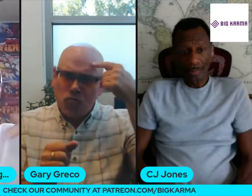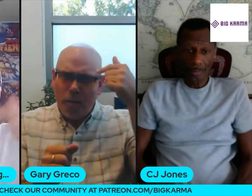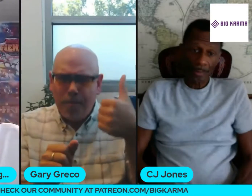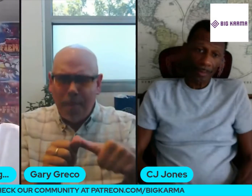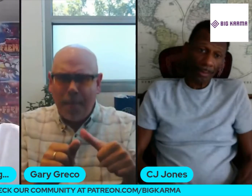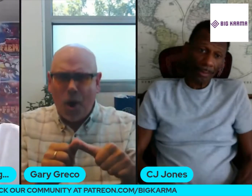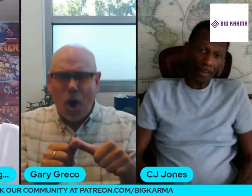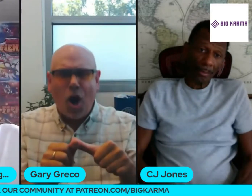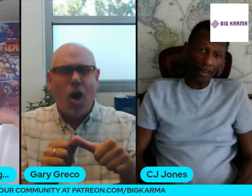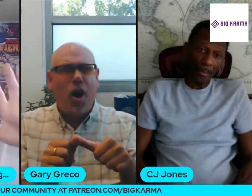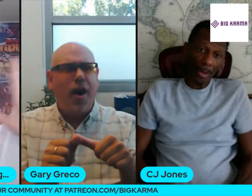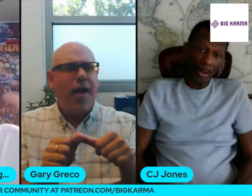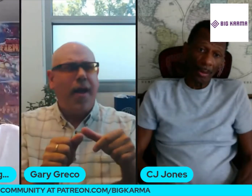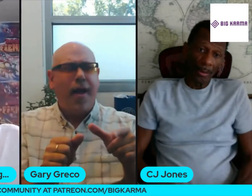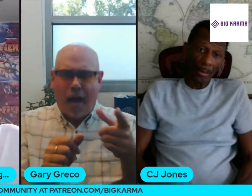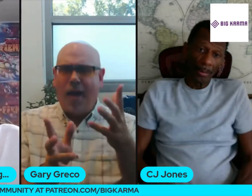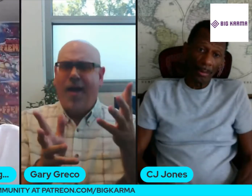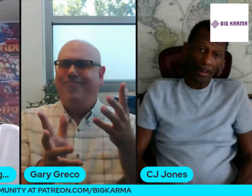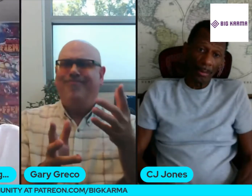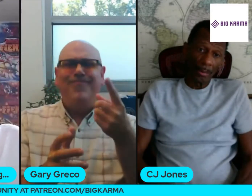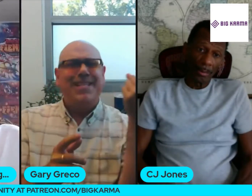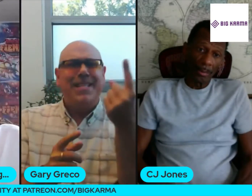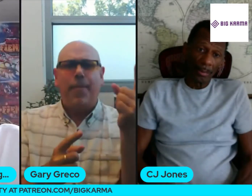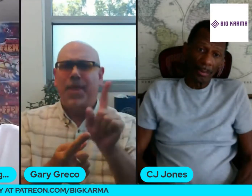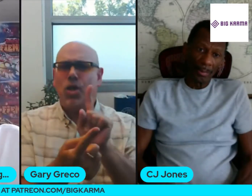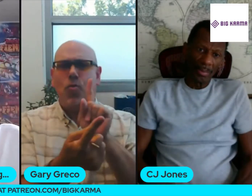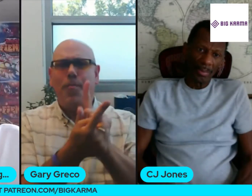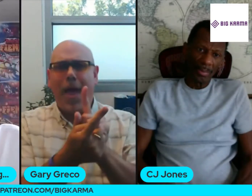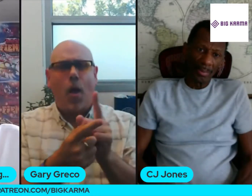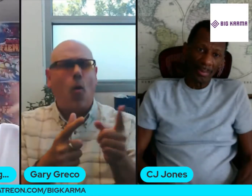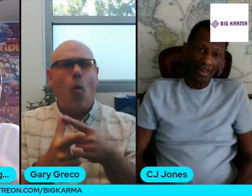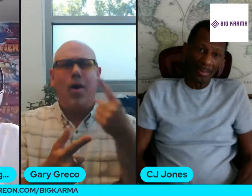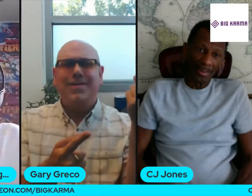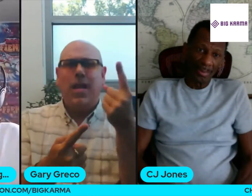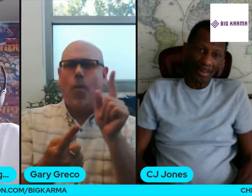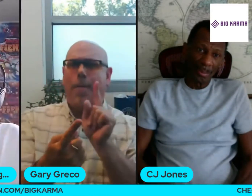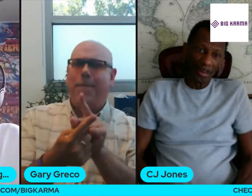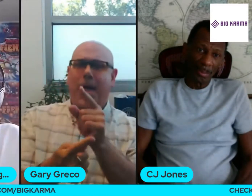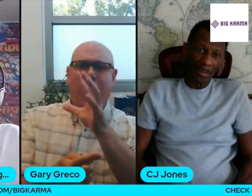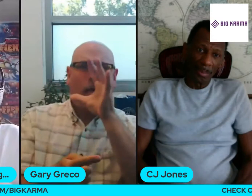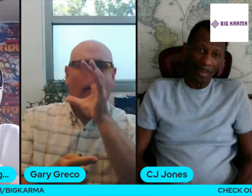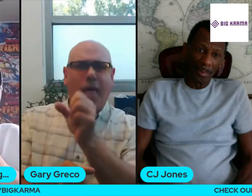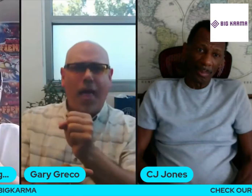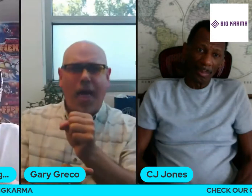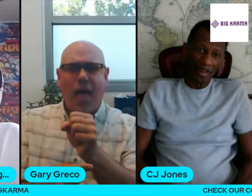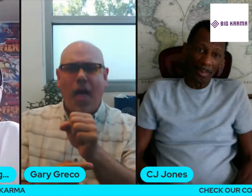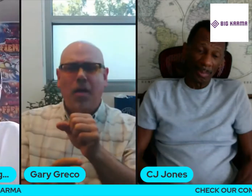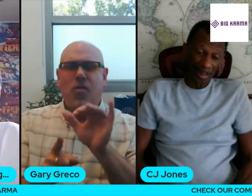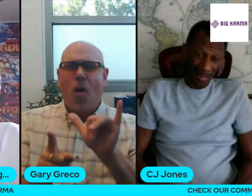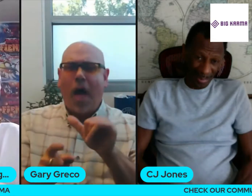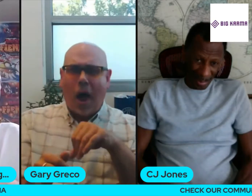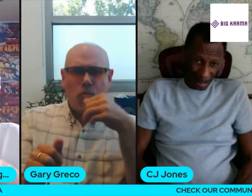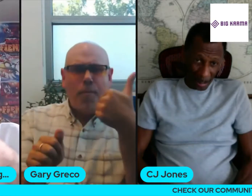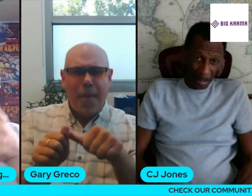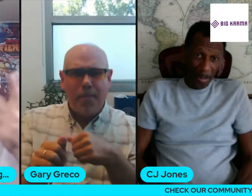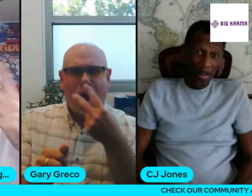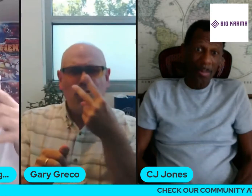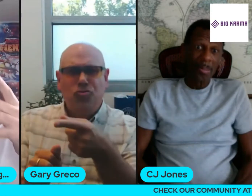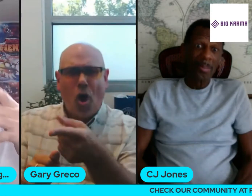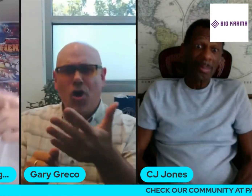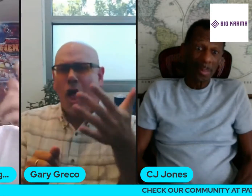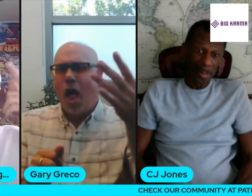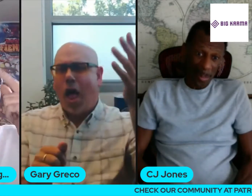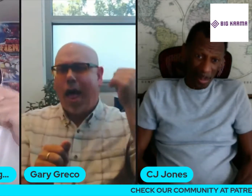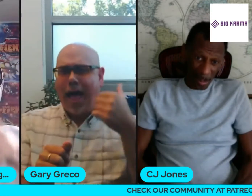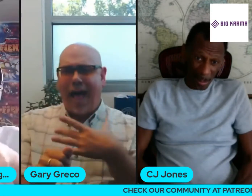year later, you hear somebody you admire telling you, oh, I saw this and I liked it. And you're